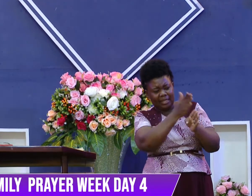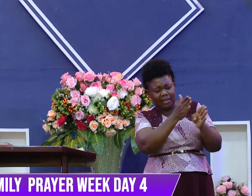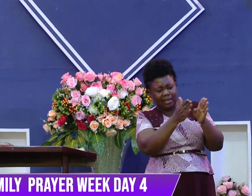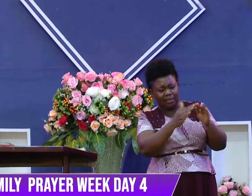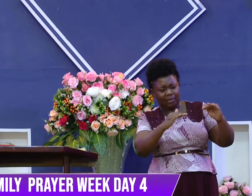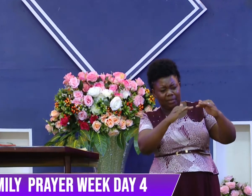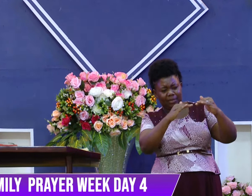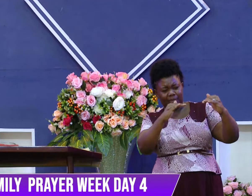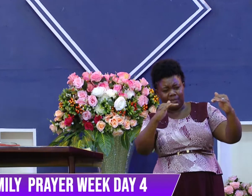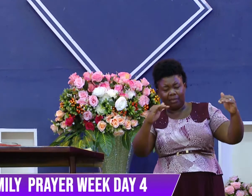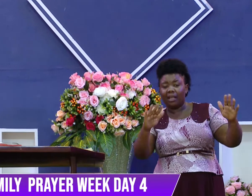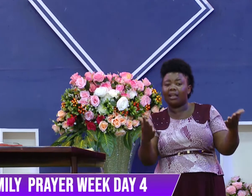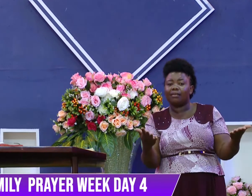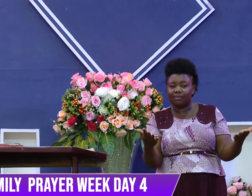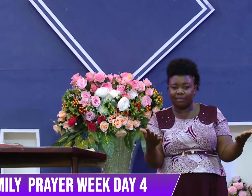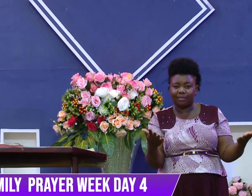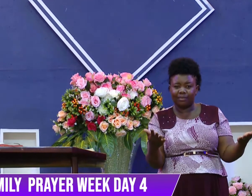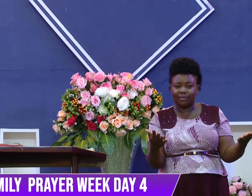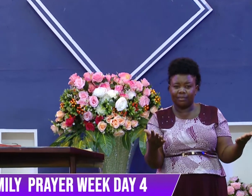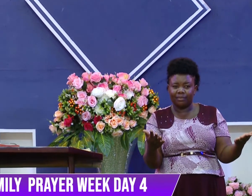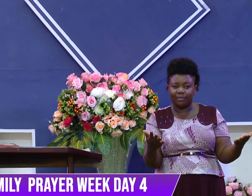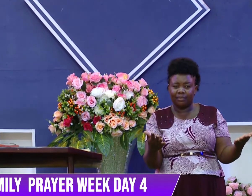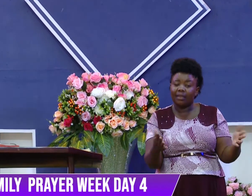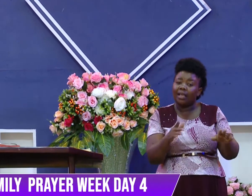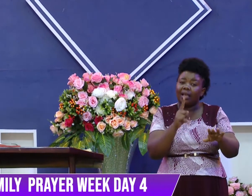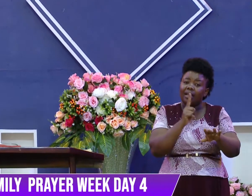to see how straight the building is.